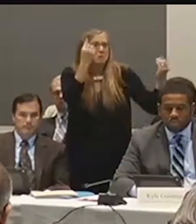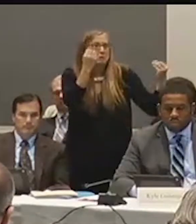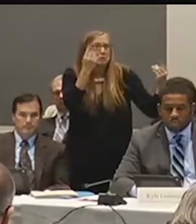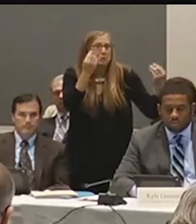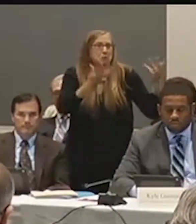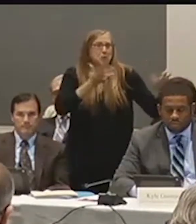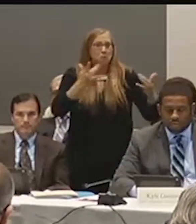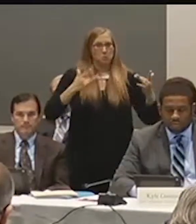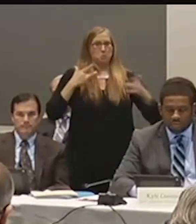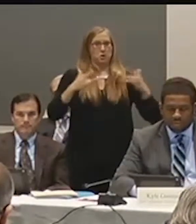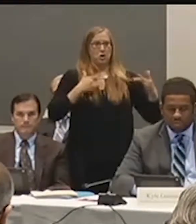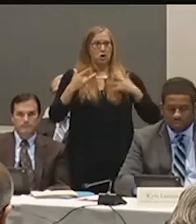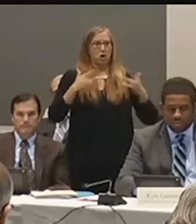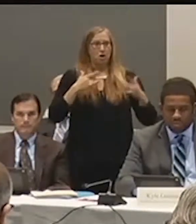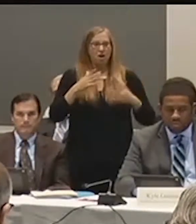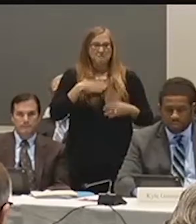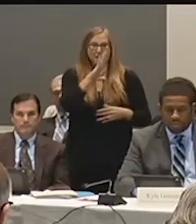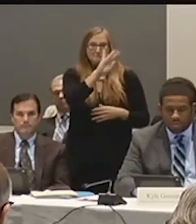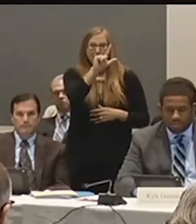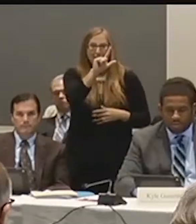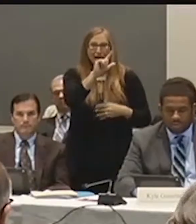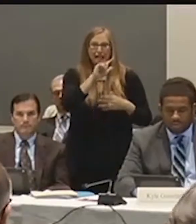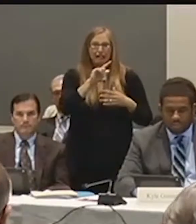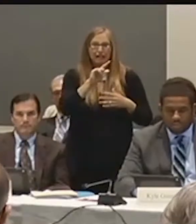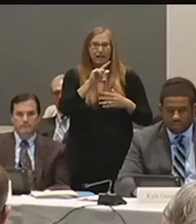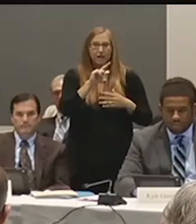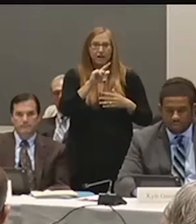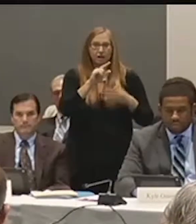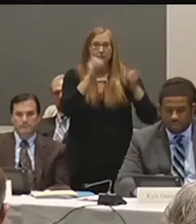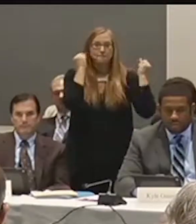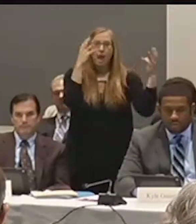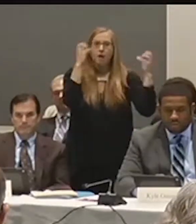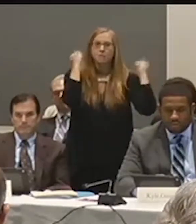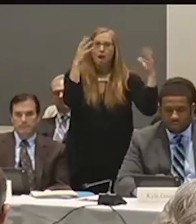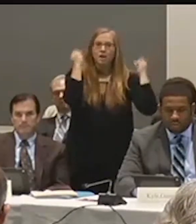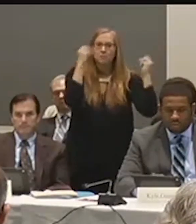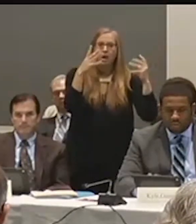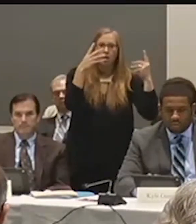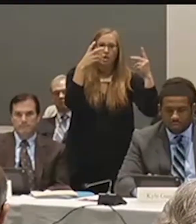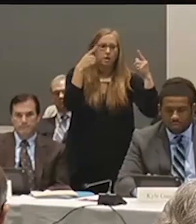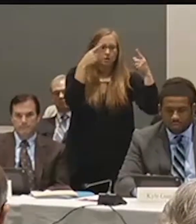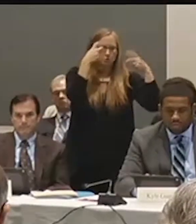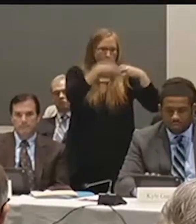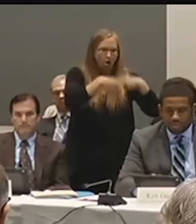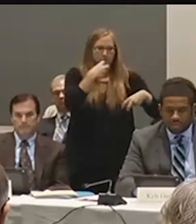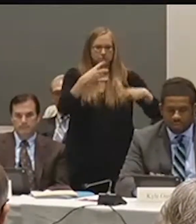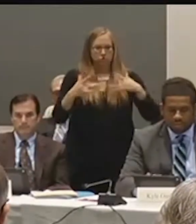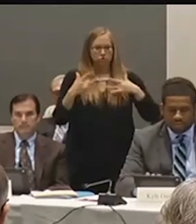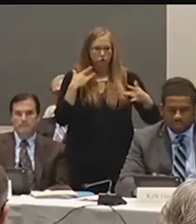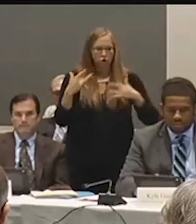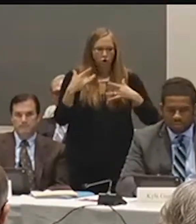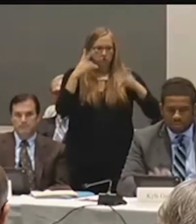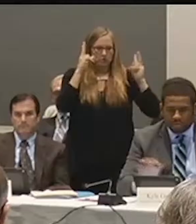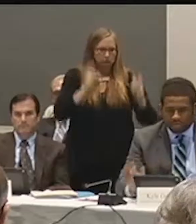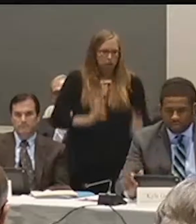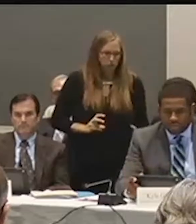that are worried about their water bills, facing a whole host of other issues that go well